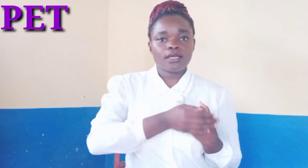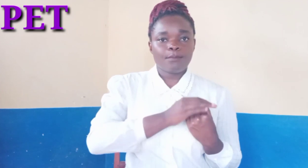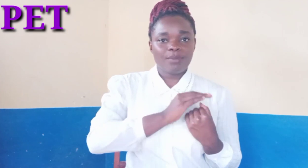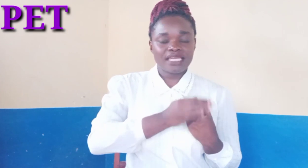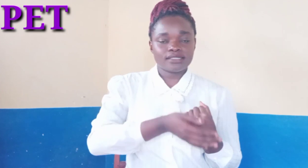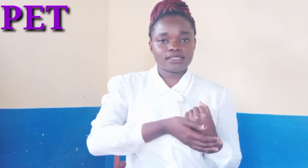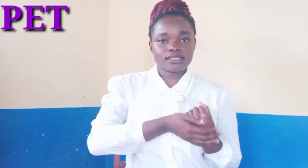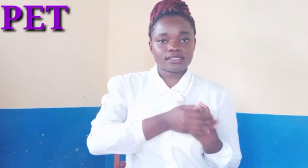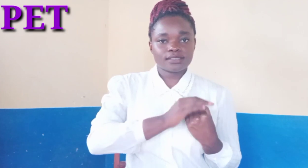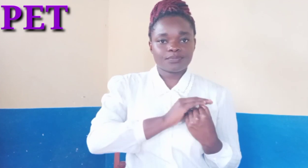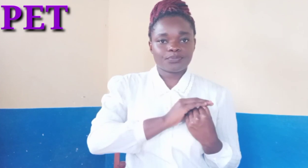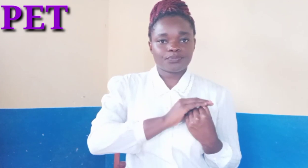Pets.